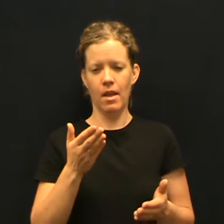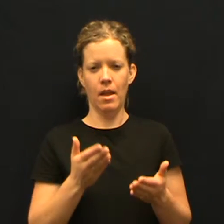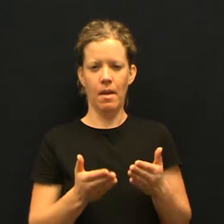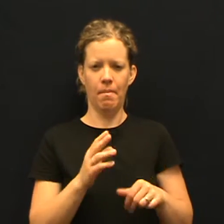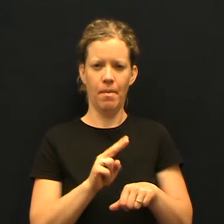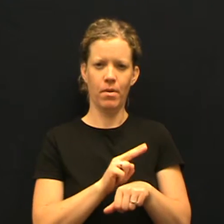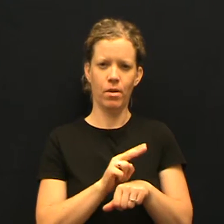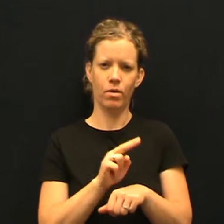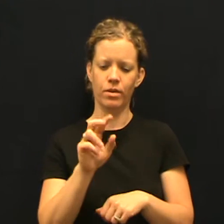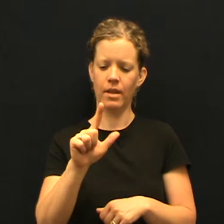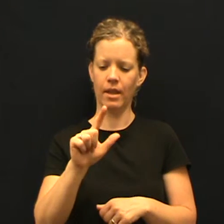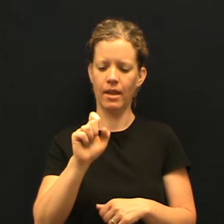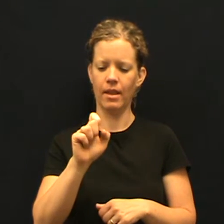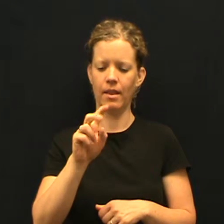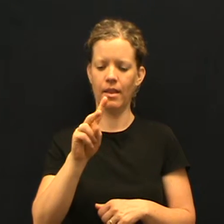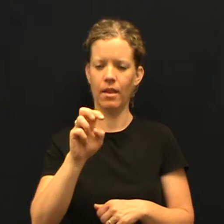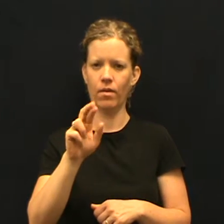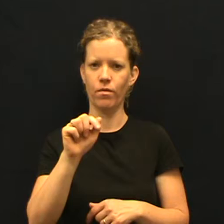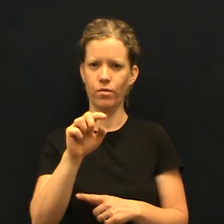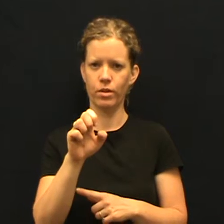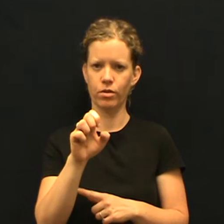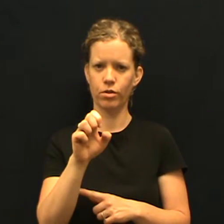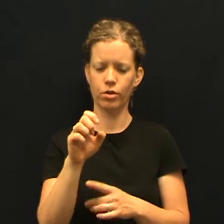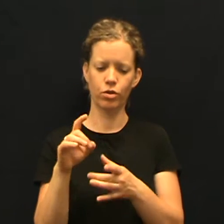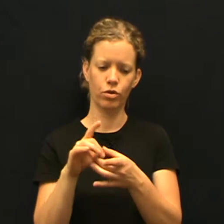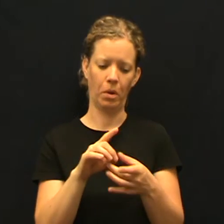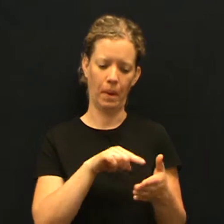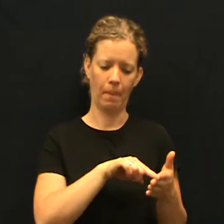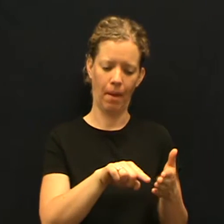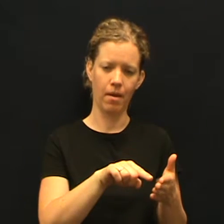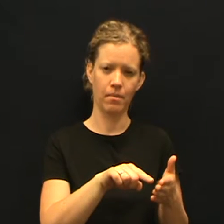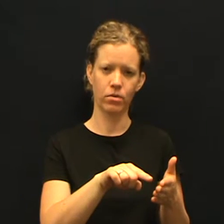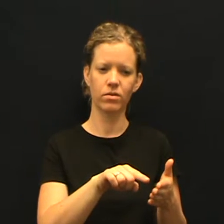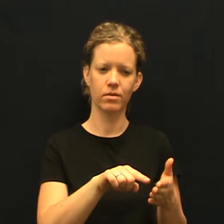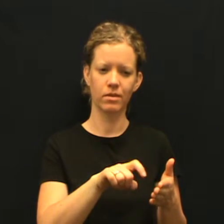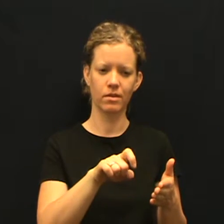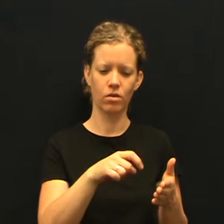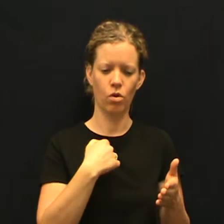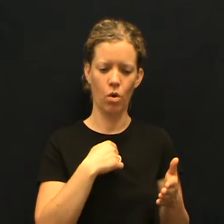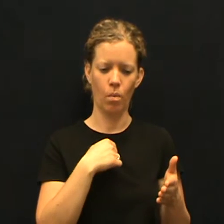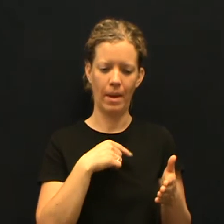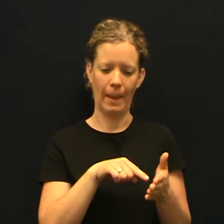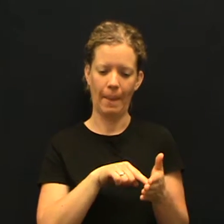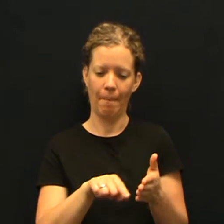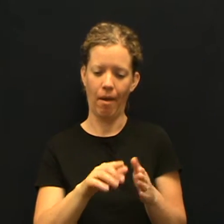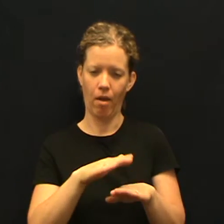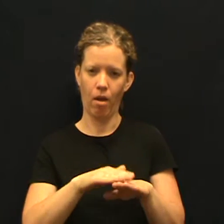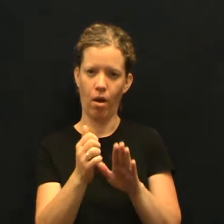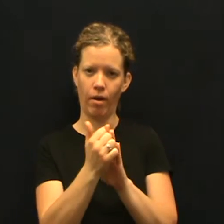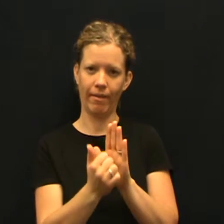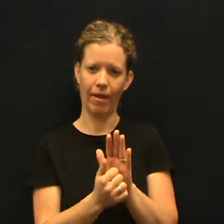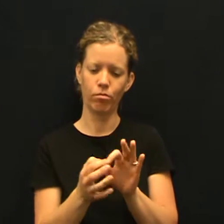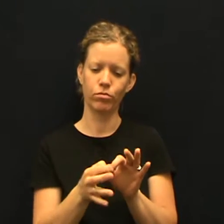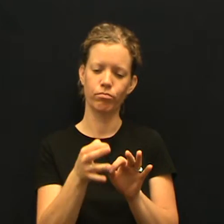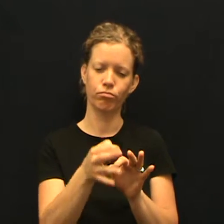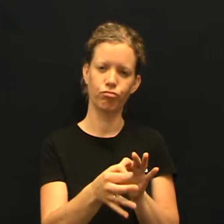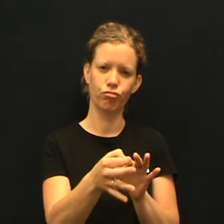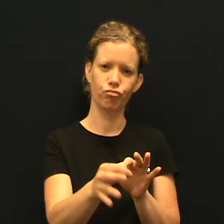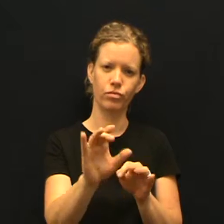our payables. In other words, we are able to purchase on account and delay some of the cash payment for those